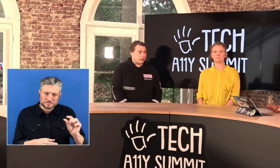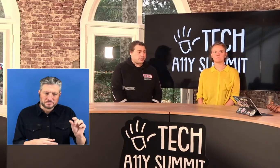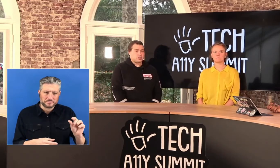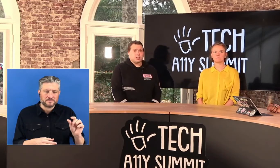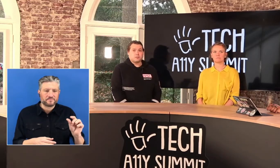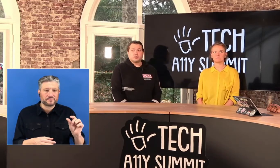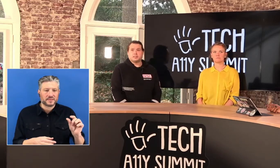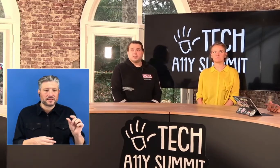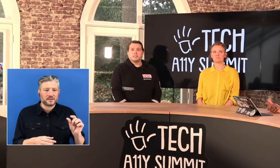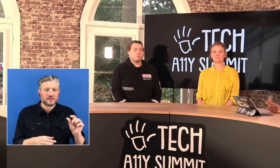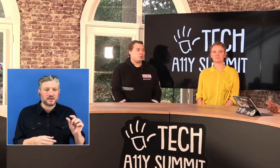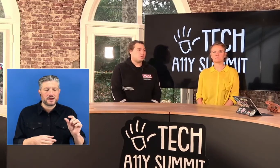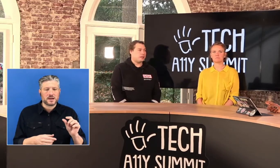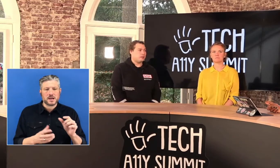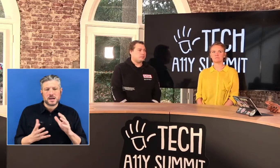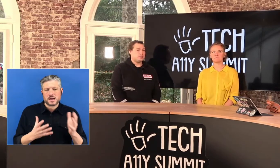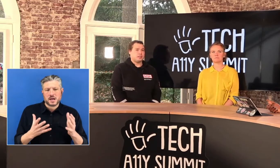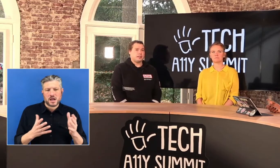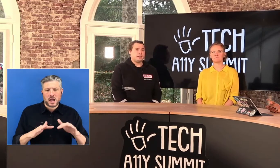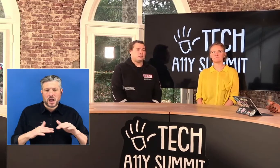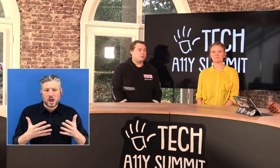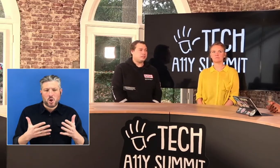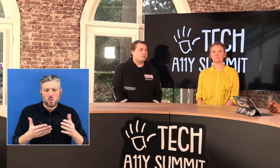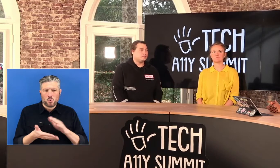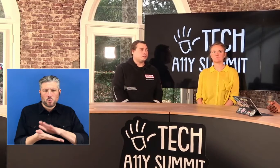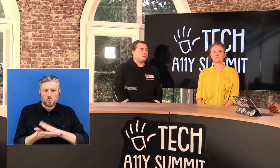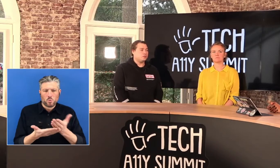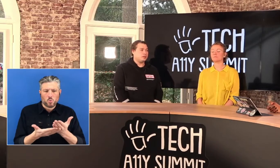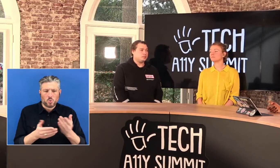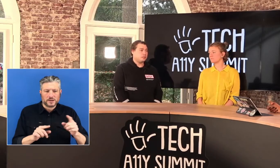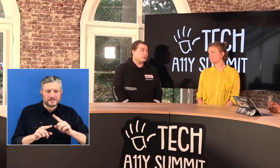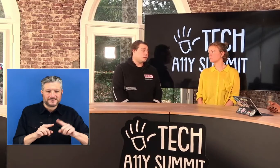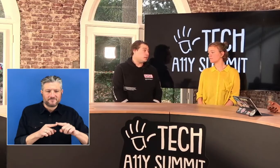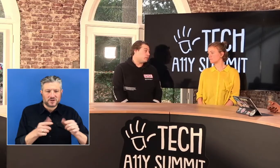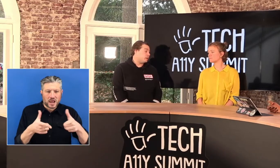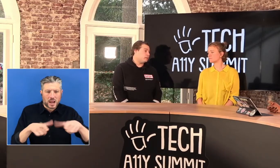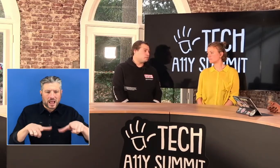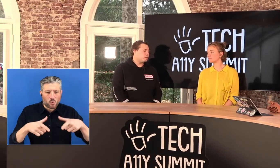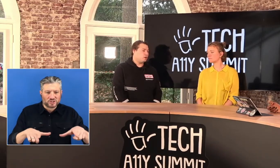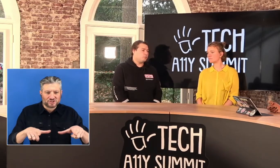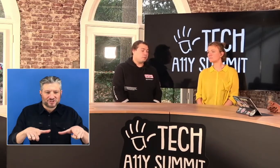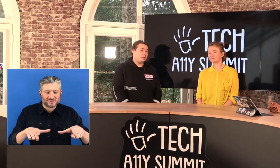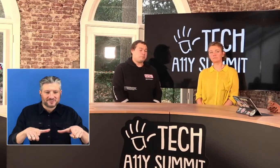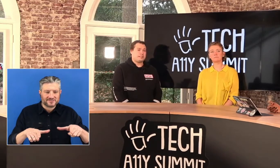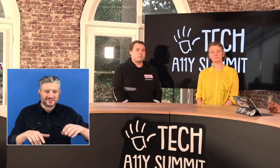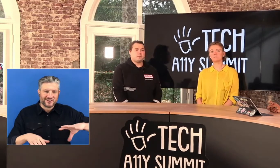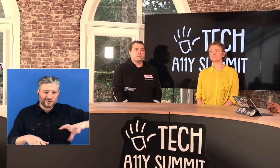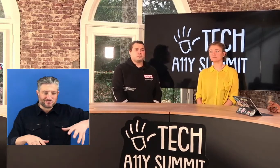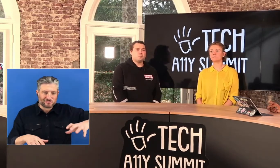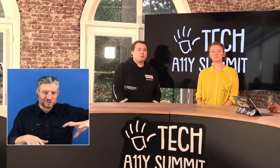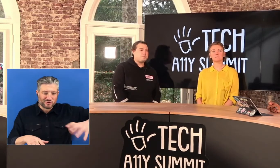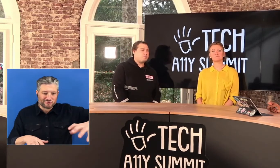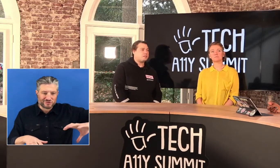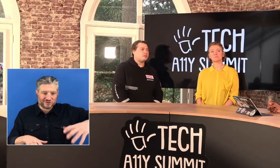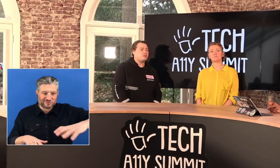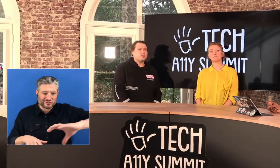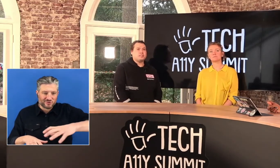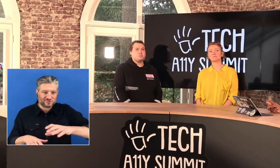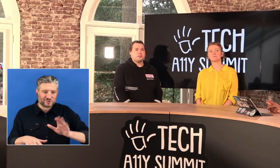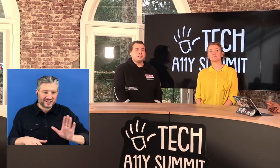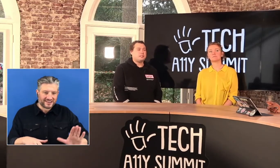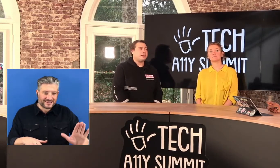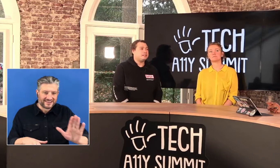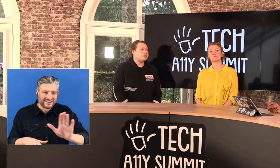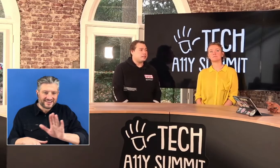to each language and each spoken language in the regions. Otherwise, it will also only be, for example, for some people with